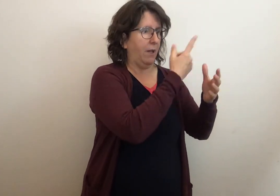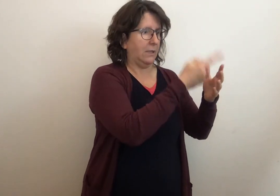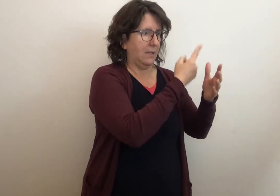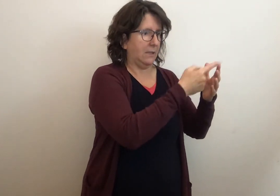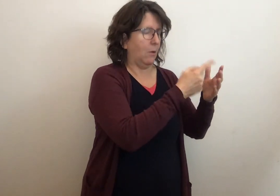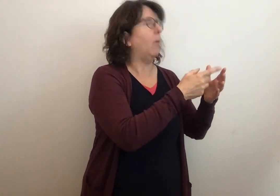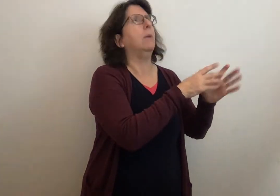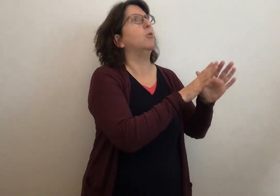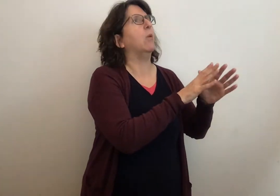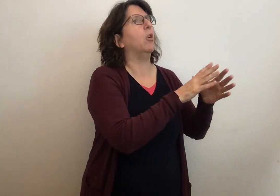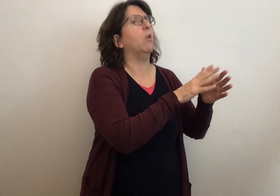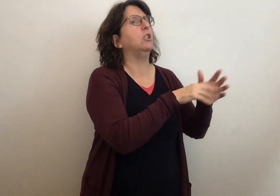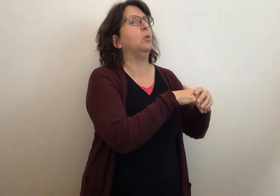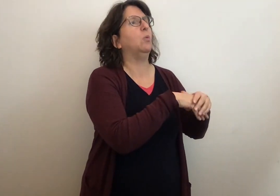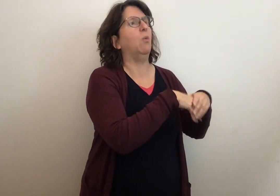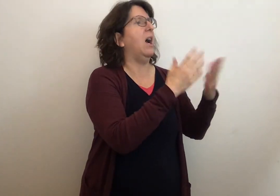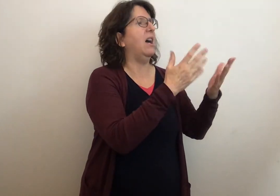this. We're going to